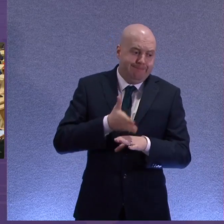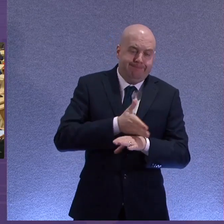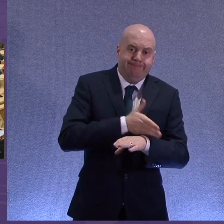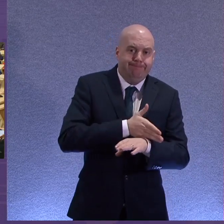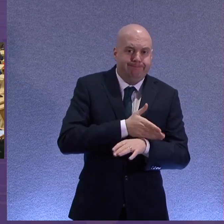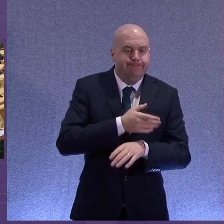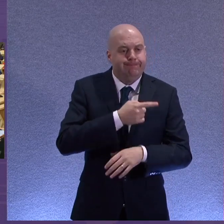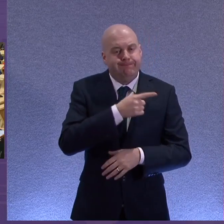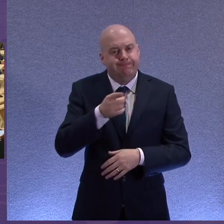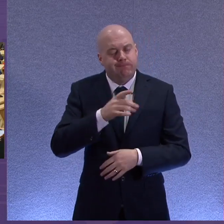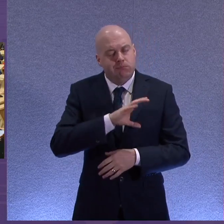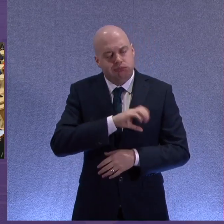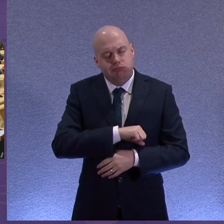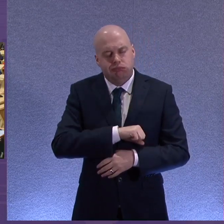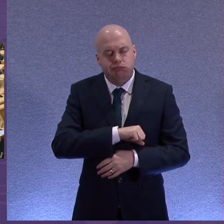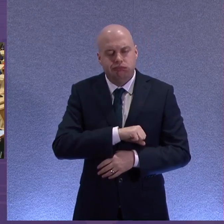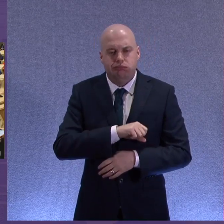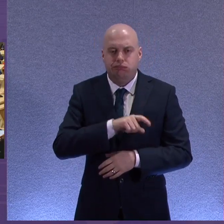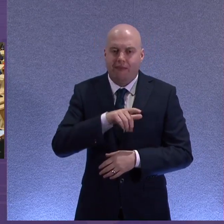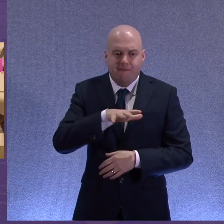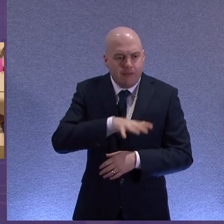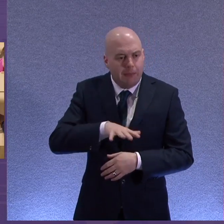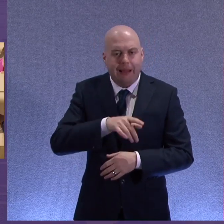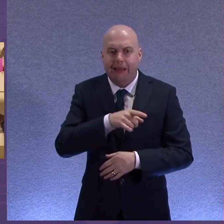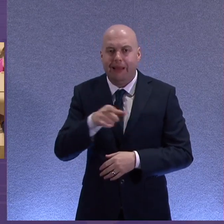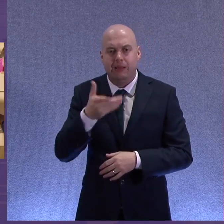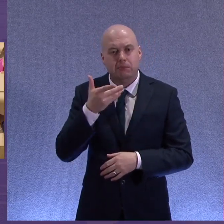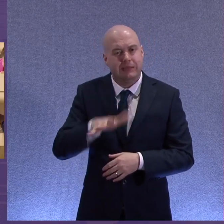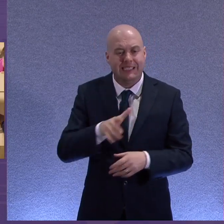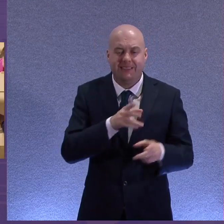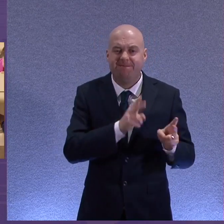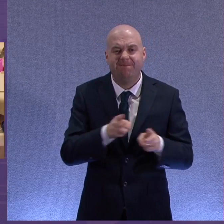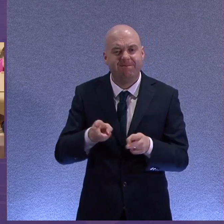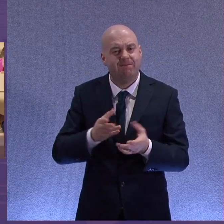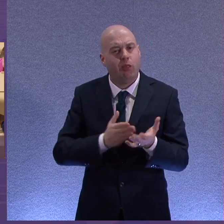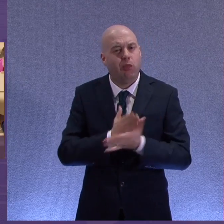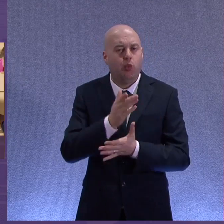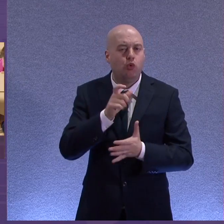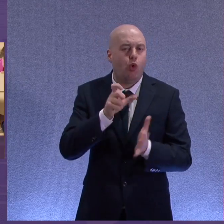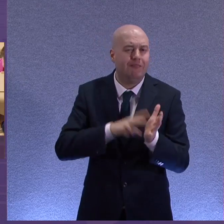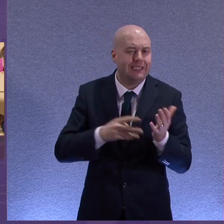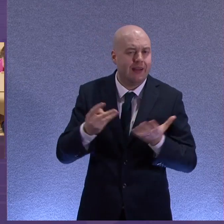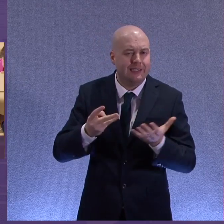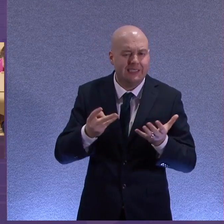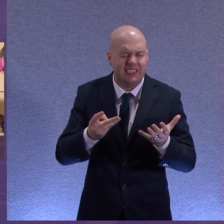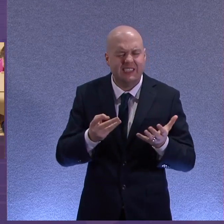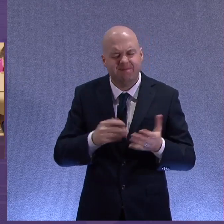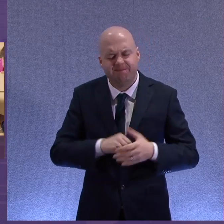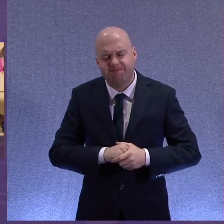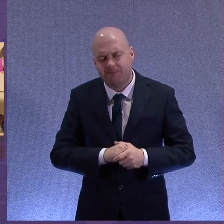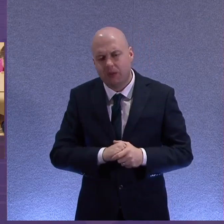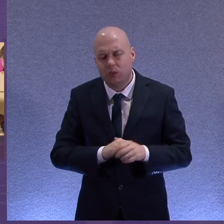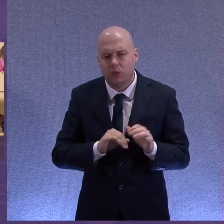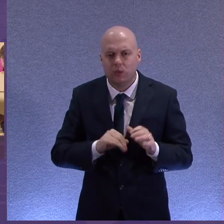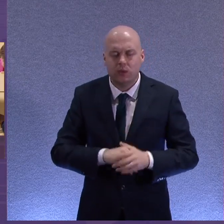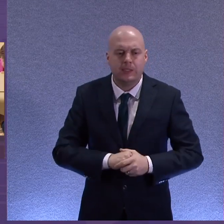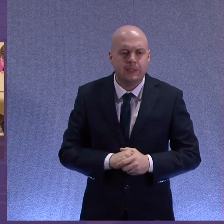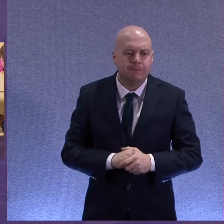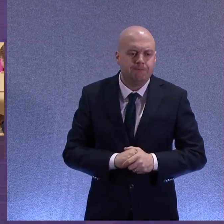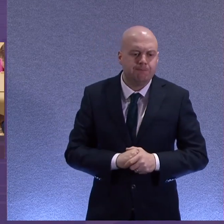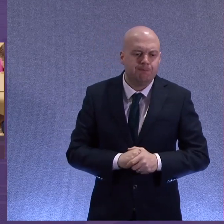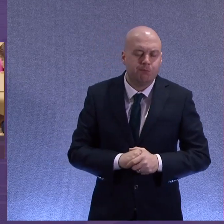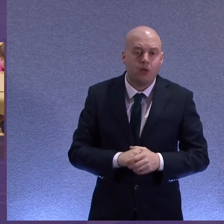through COVID-19 in the last few days. I also want to say that at a time of a national